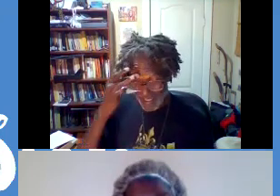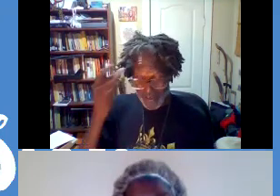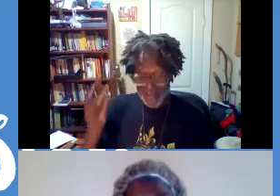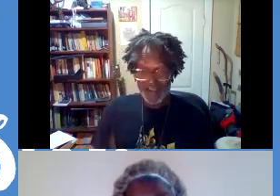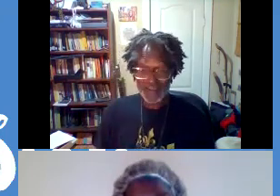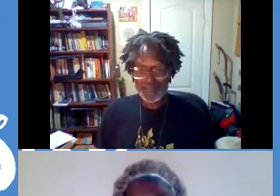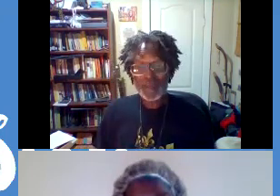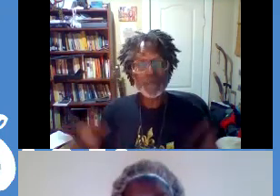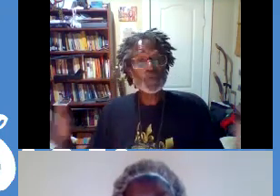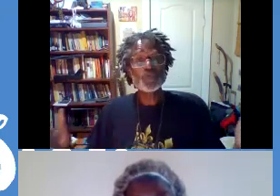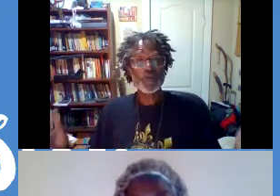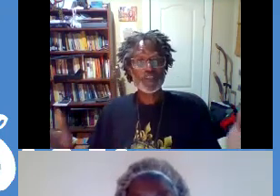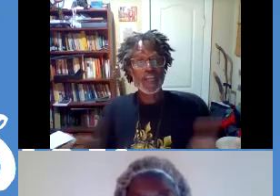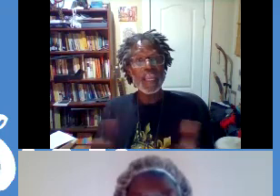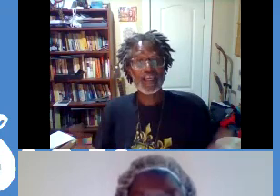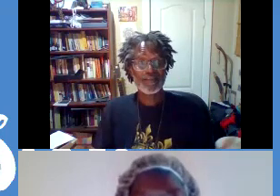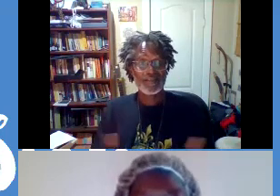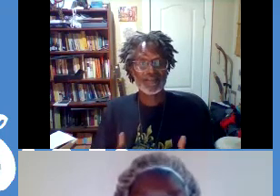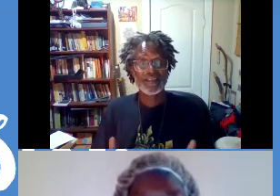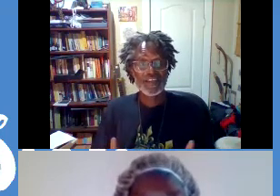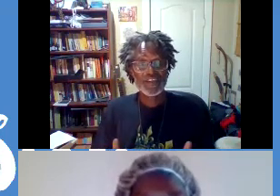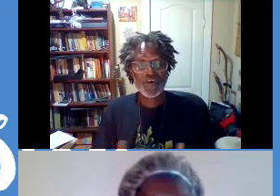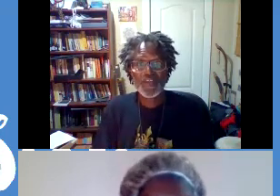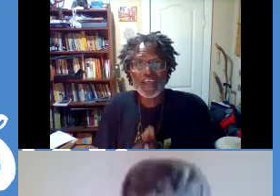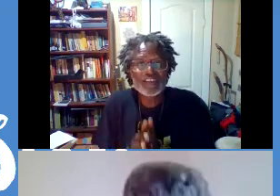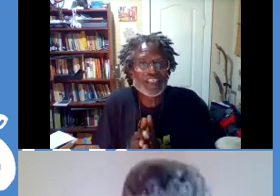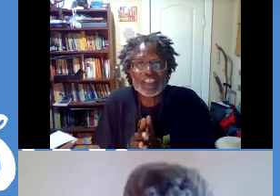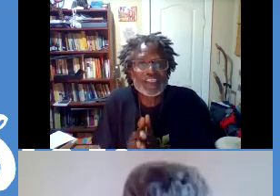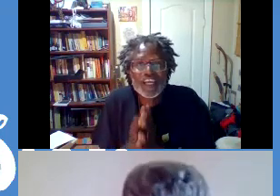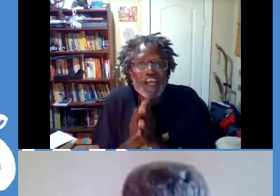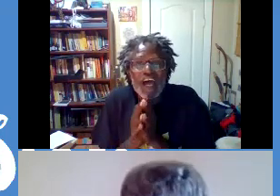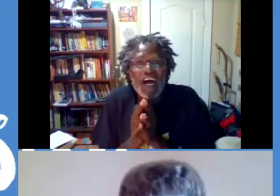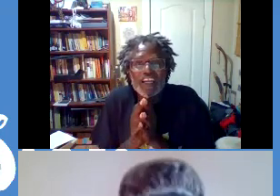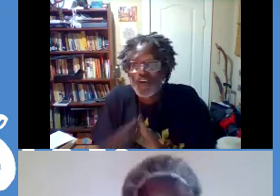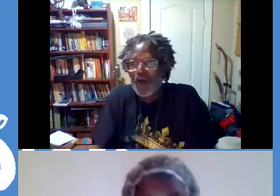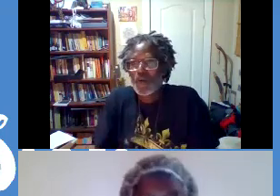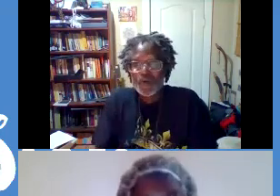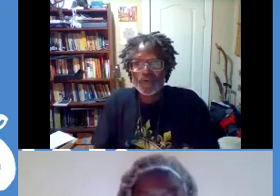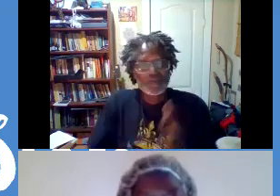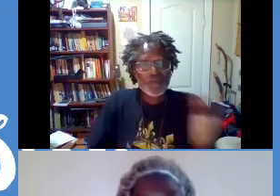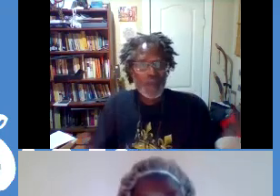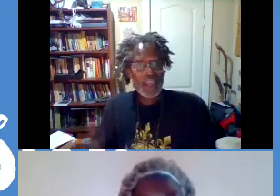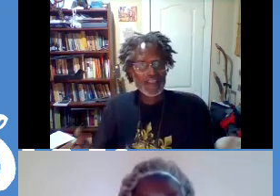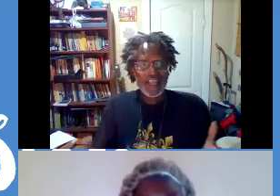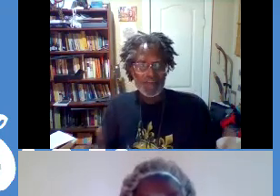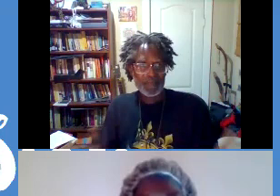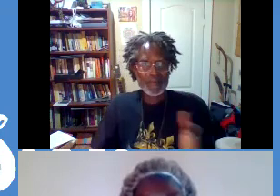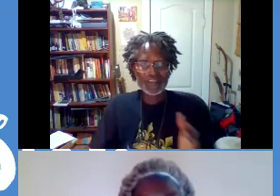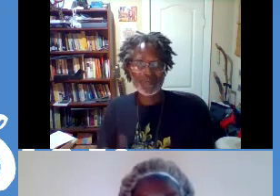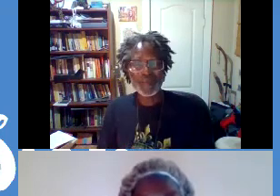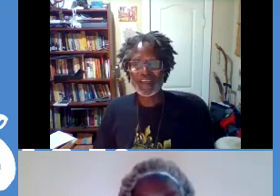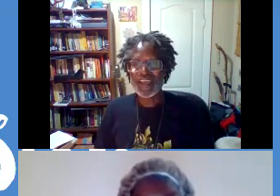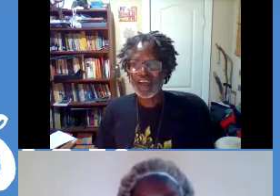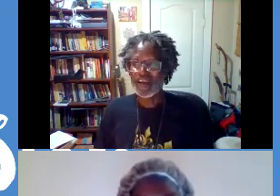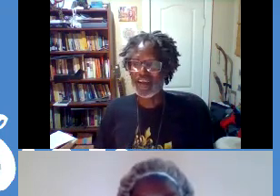that there people do speak with their hands. You know, that's Hmm. just a normal way that people